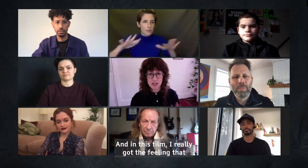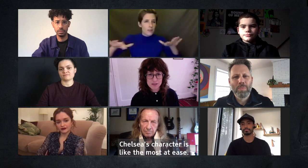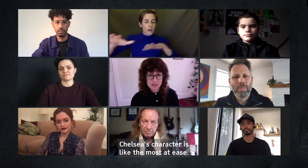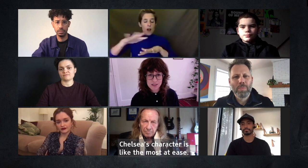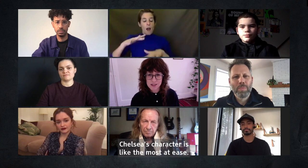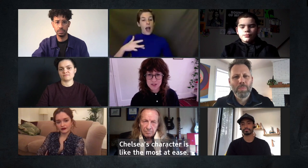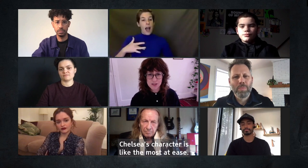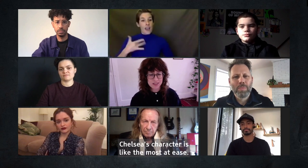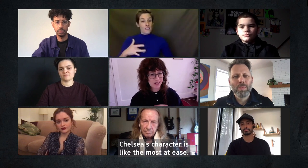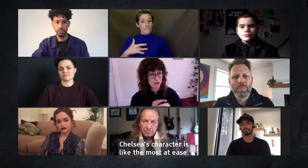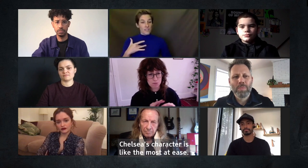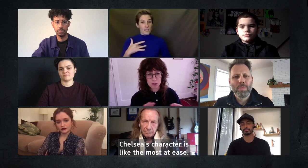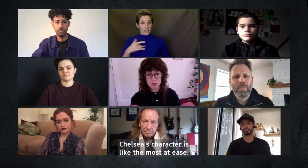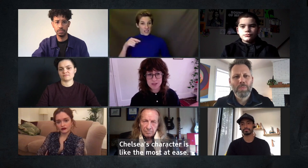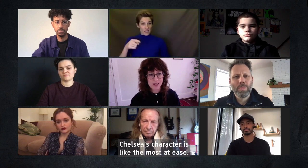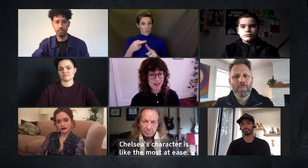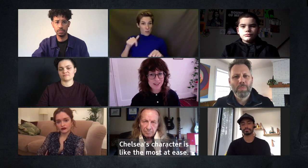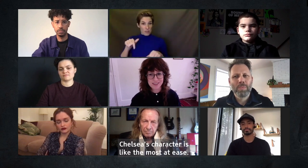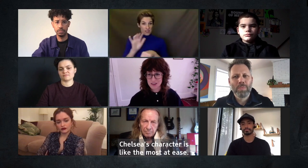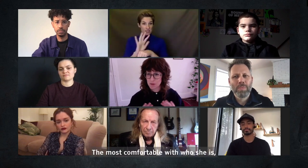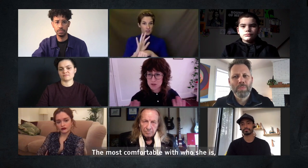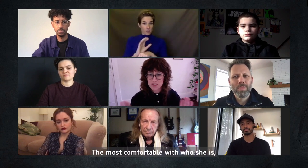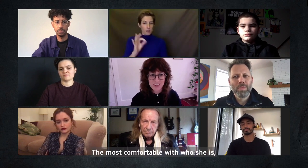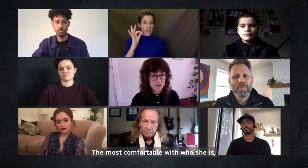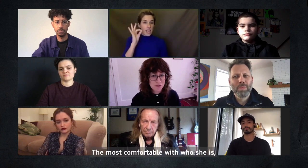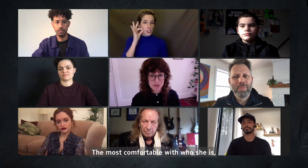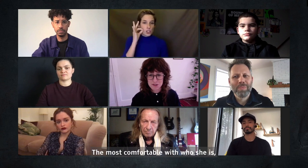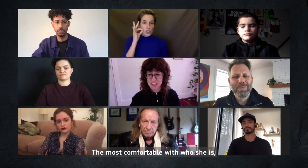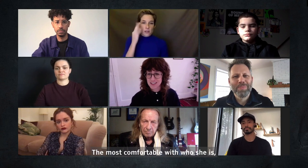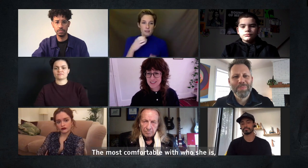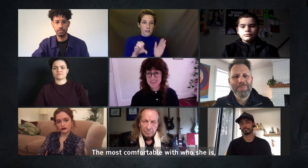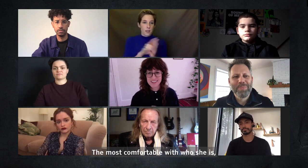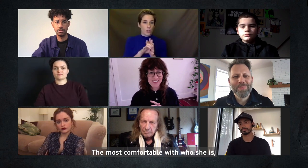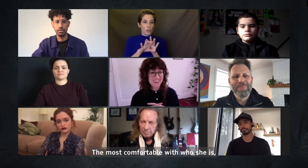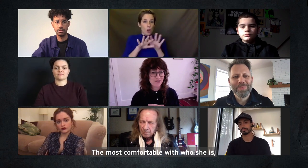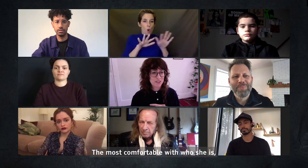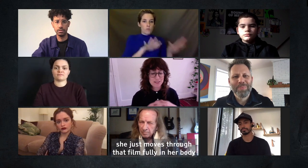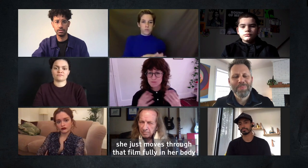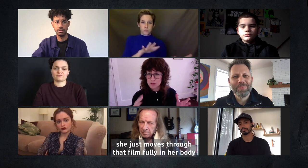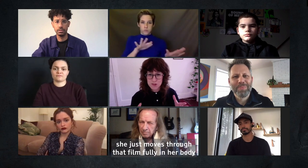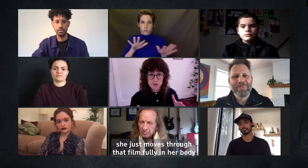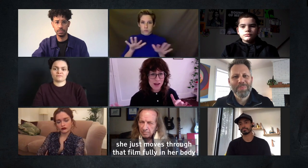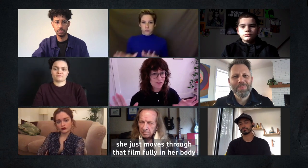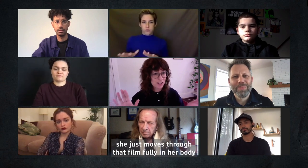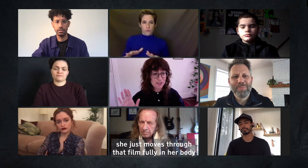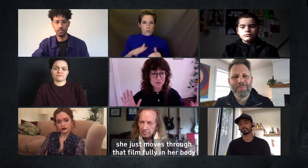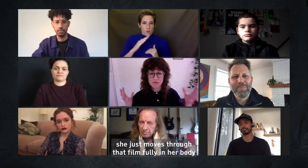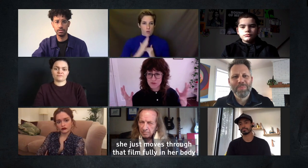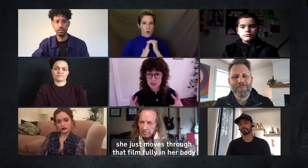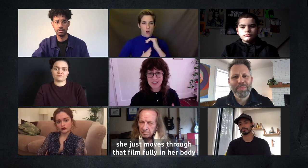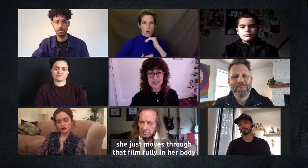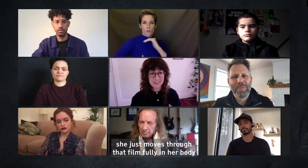feeling that Chelsea's character is like the most at ease, the most comfortable with who she is. She just moves through that